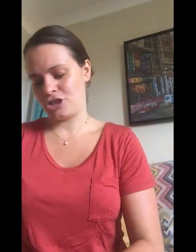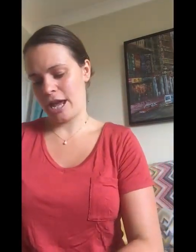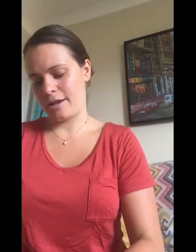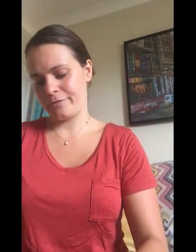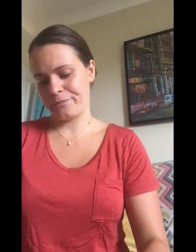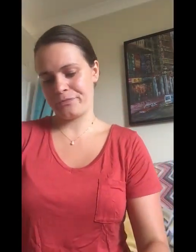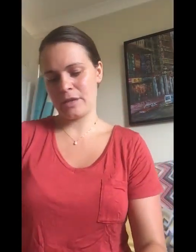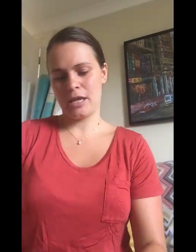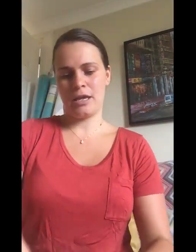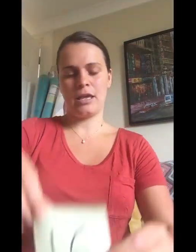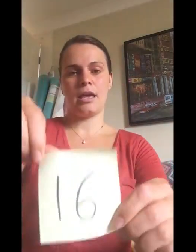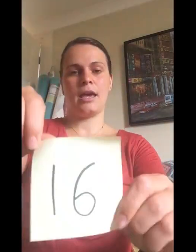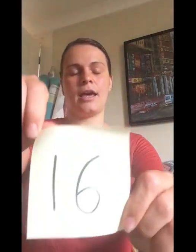shake.